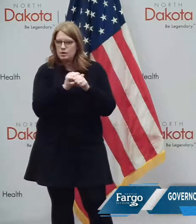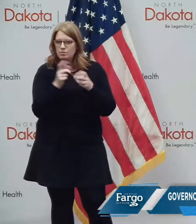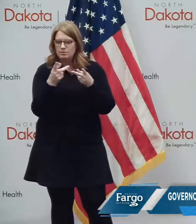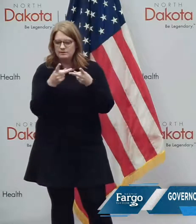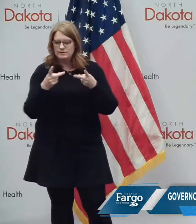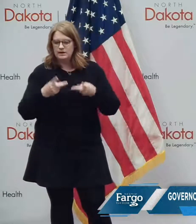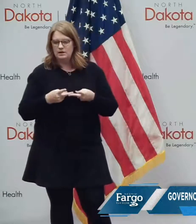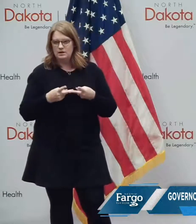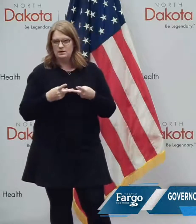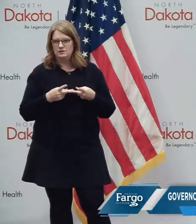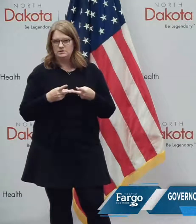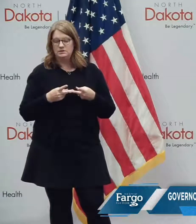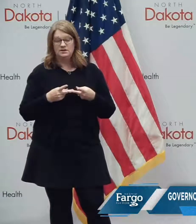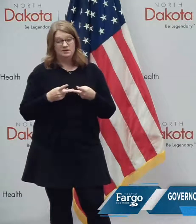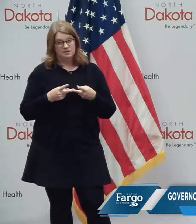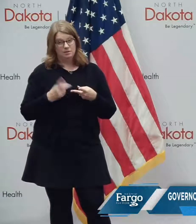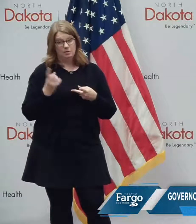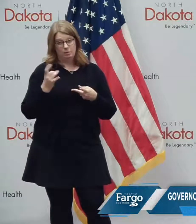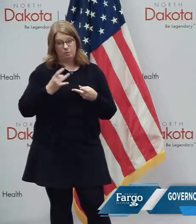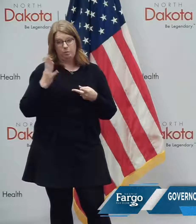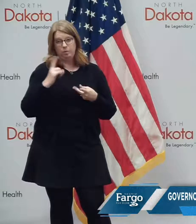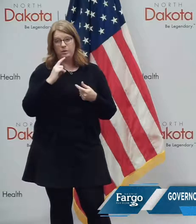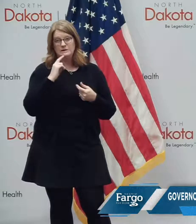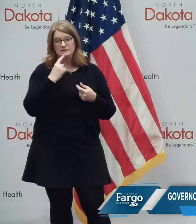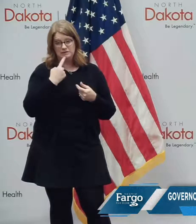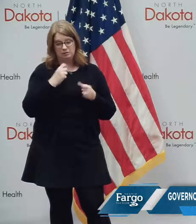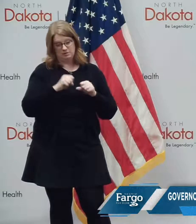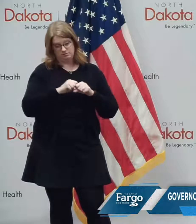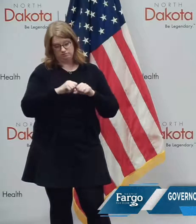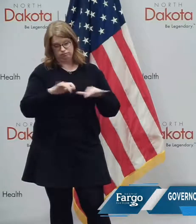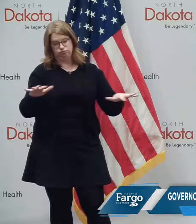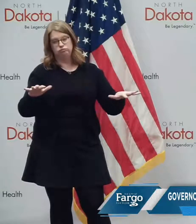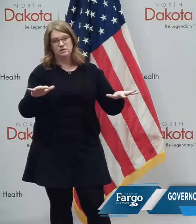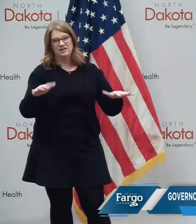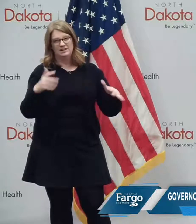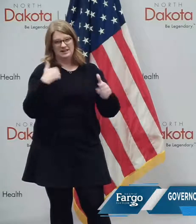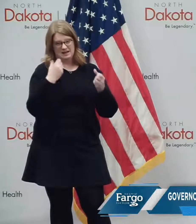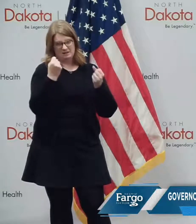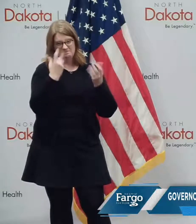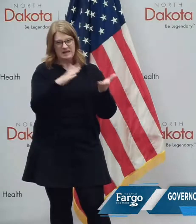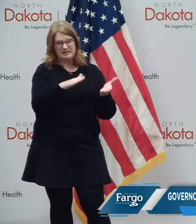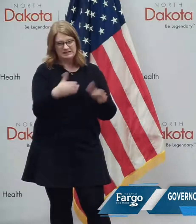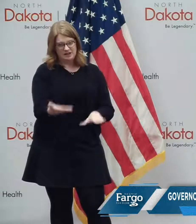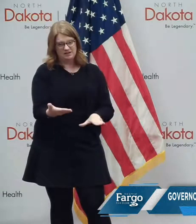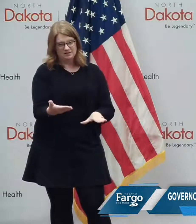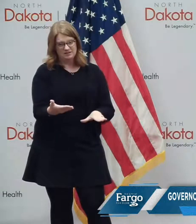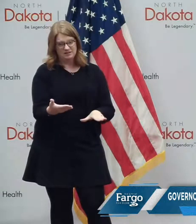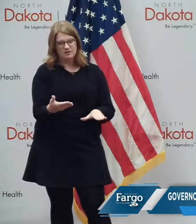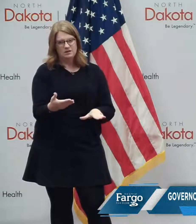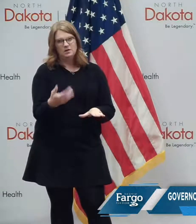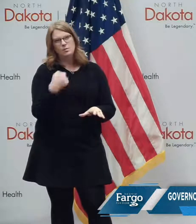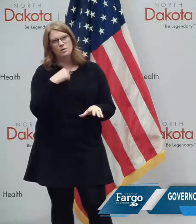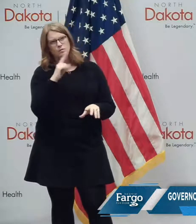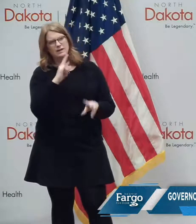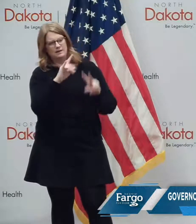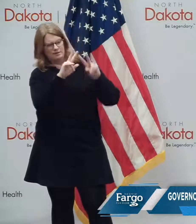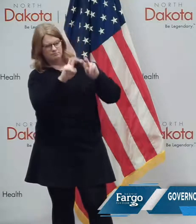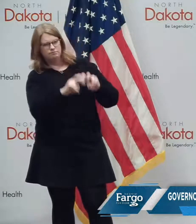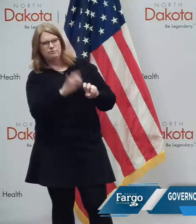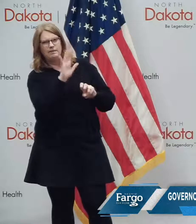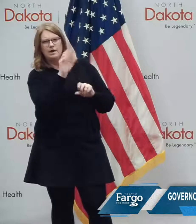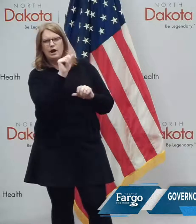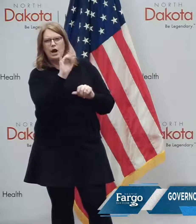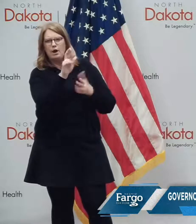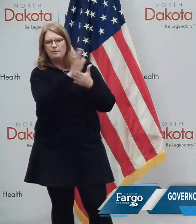had serious outbreaks that have led to multiple deaths at their air purification systems. There's